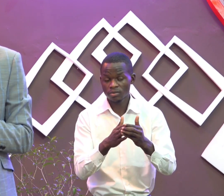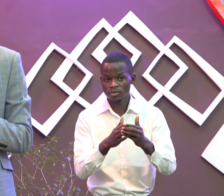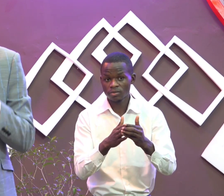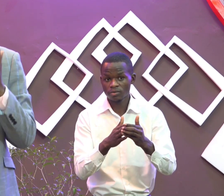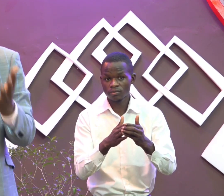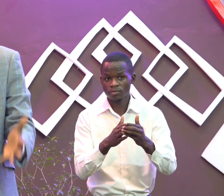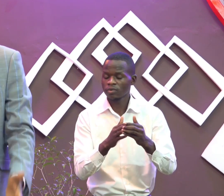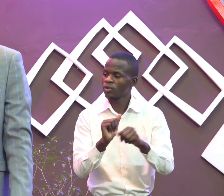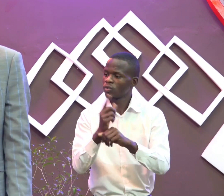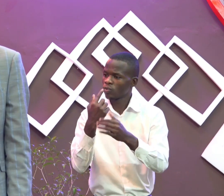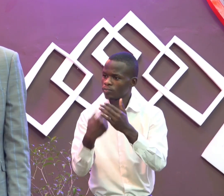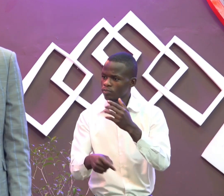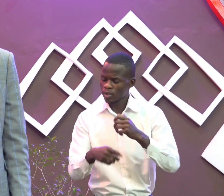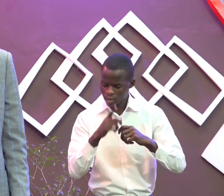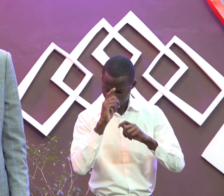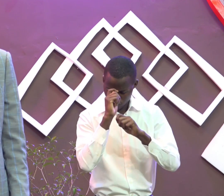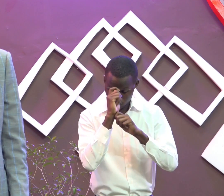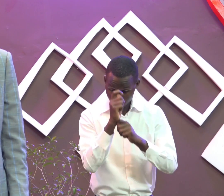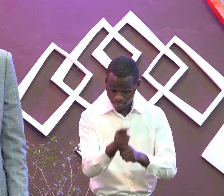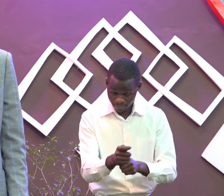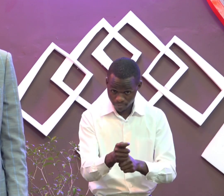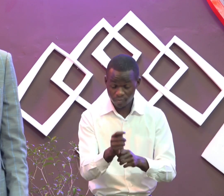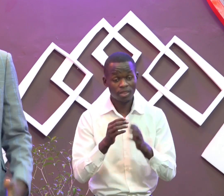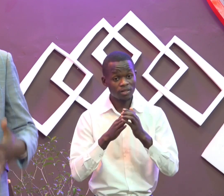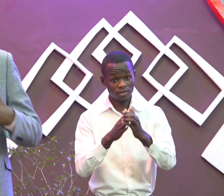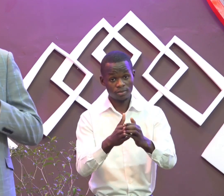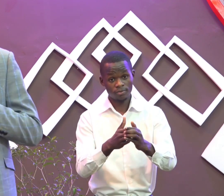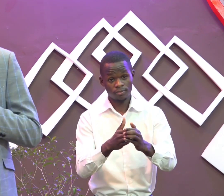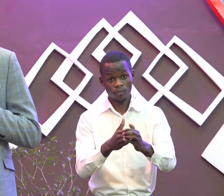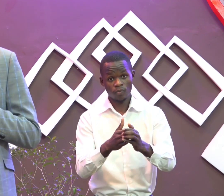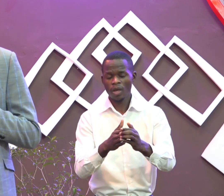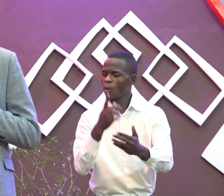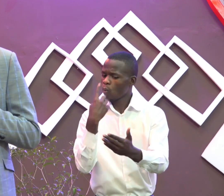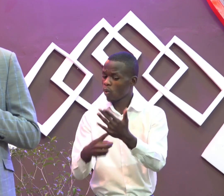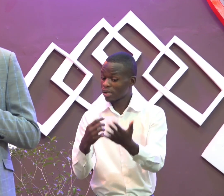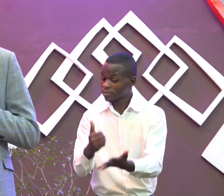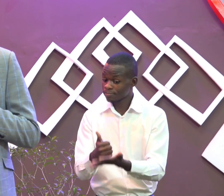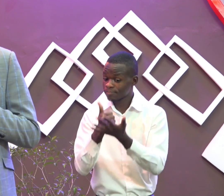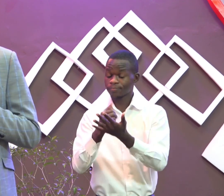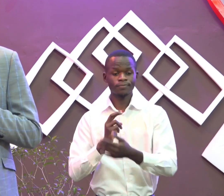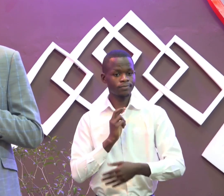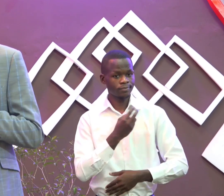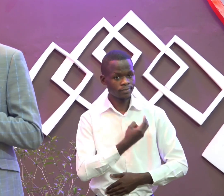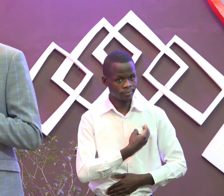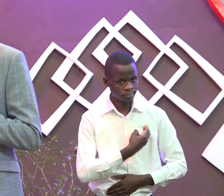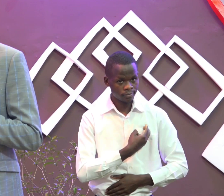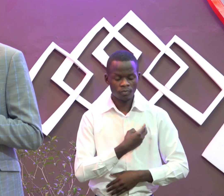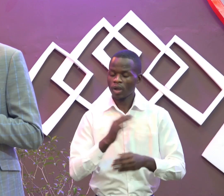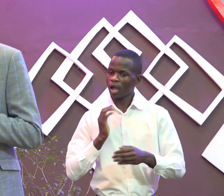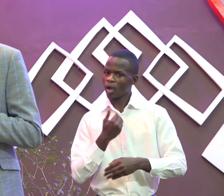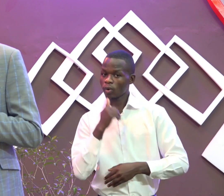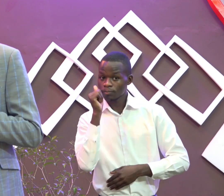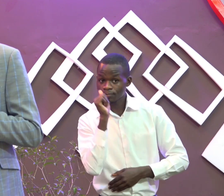kubeeranga tugondera obukulembeze. Is to obey leadership. Ekituyambi. What has helped us? Ekyama